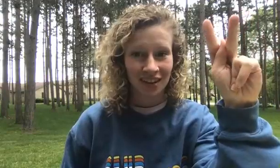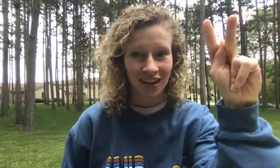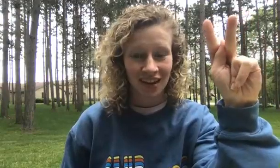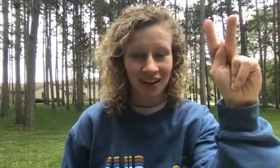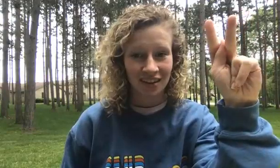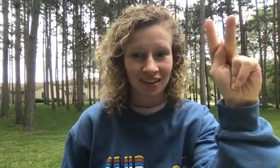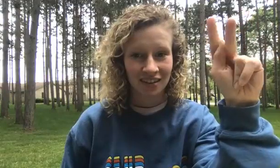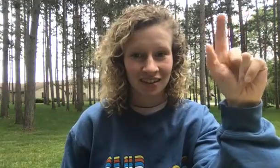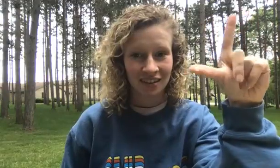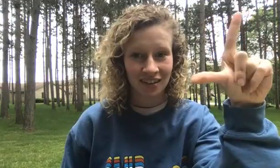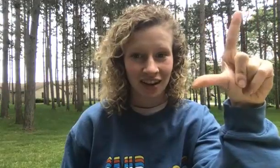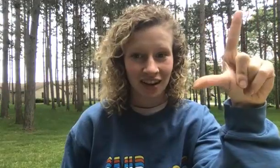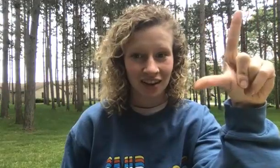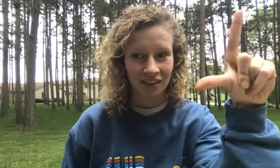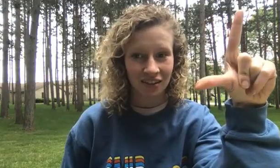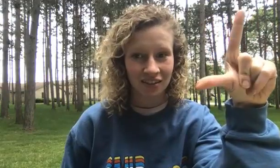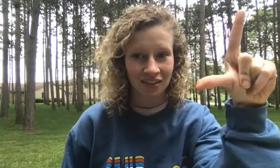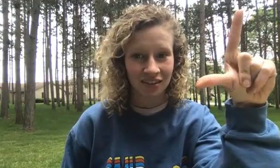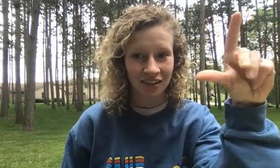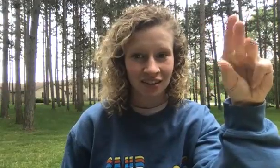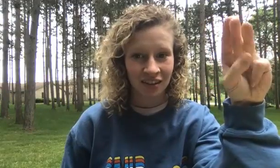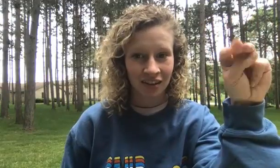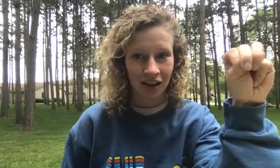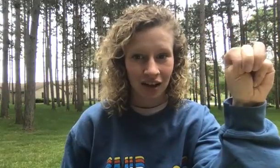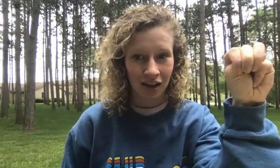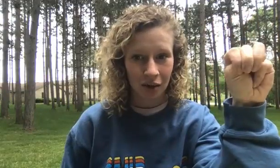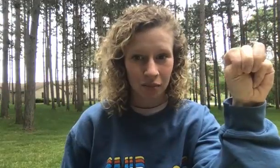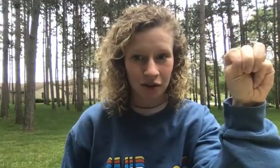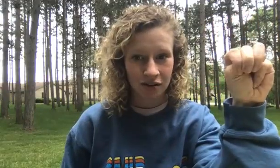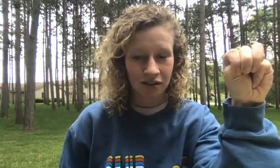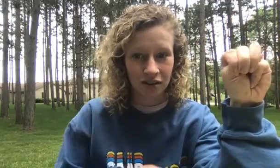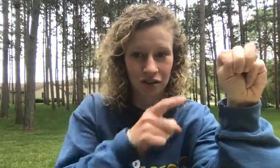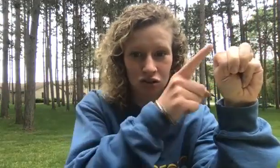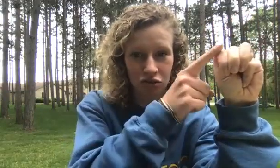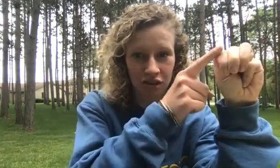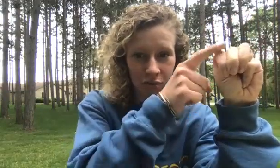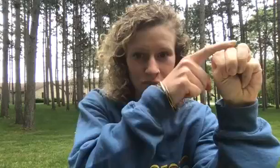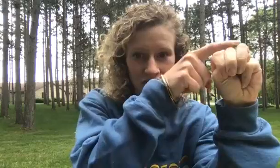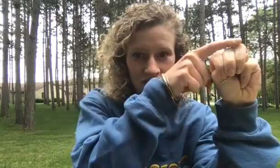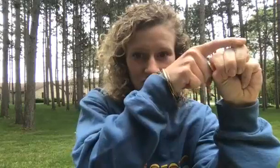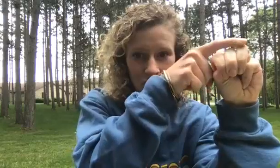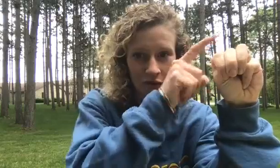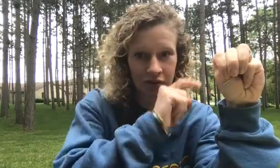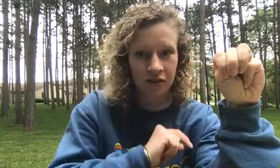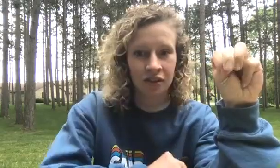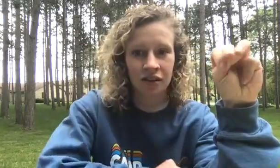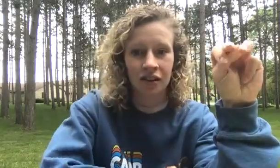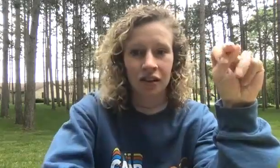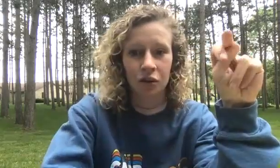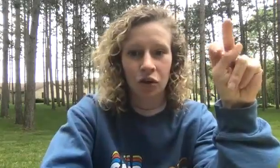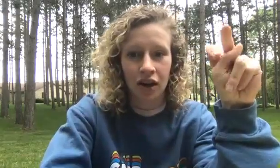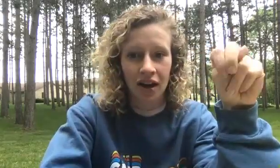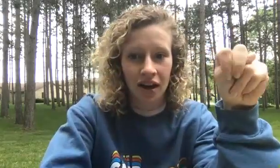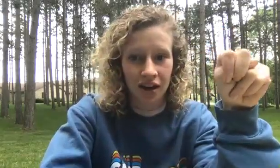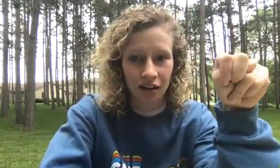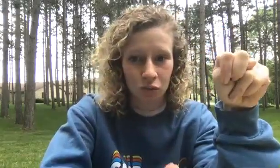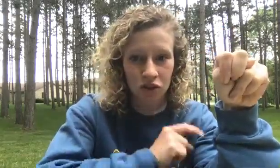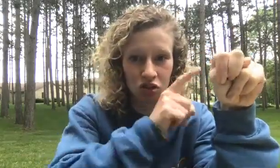K, L, M, There's 3 humps on an M. Then we go to N, which is